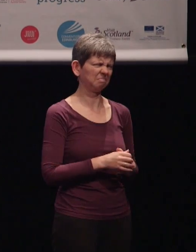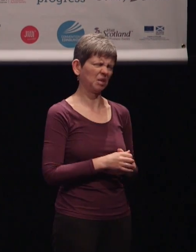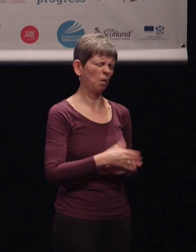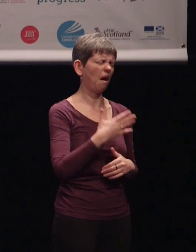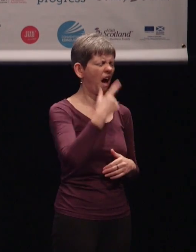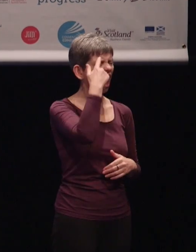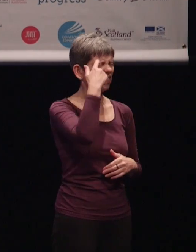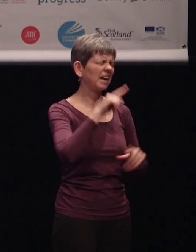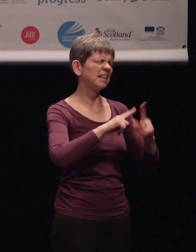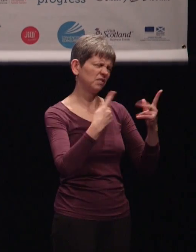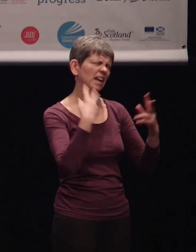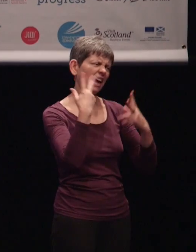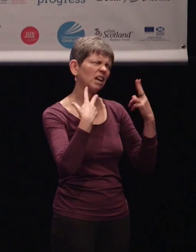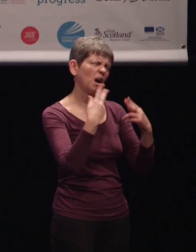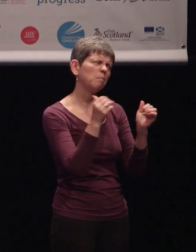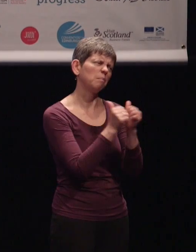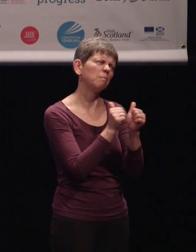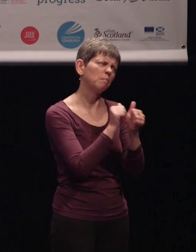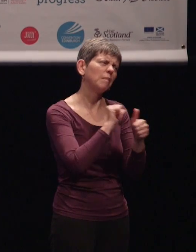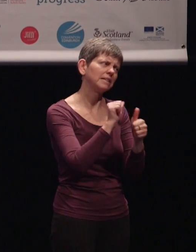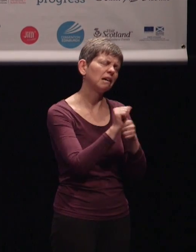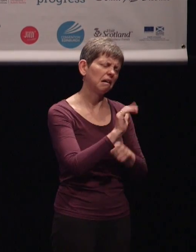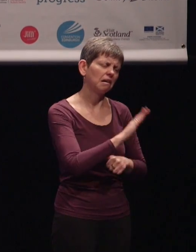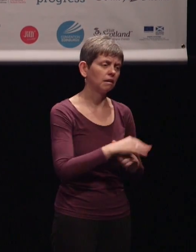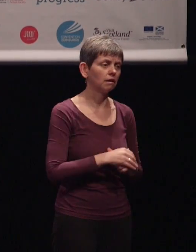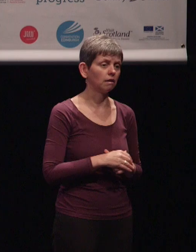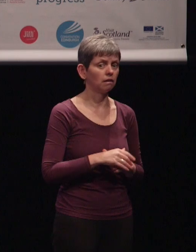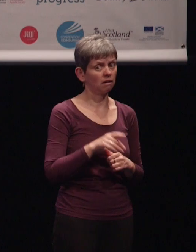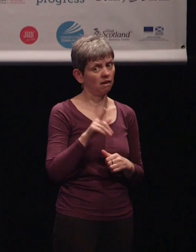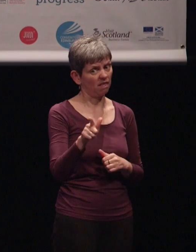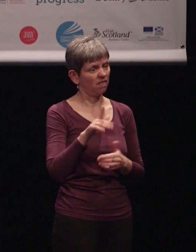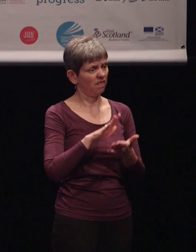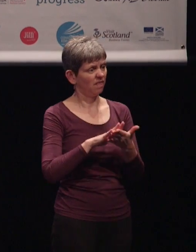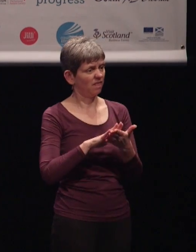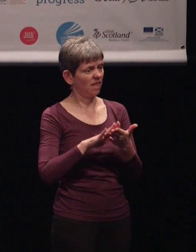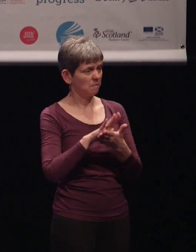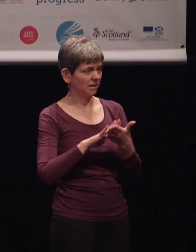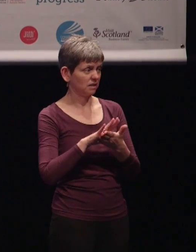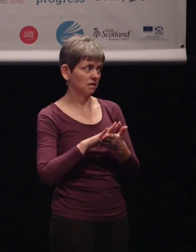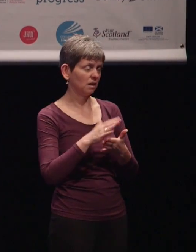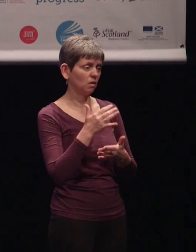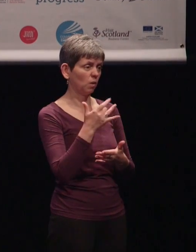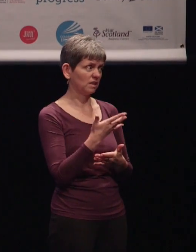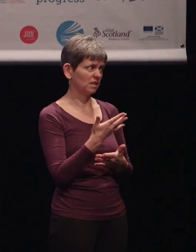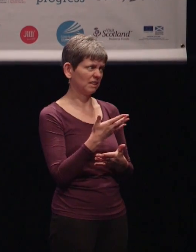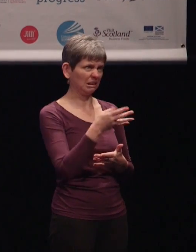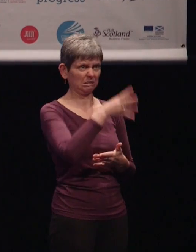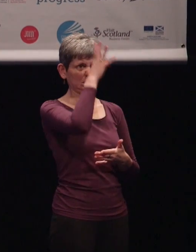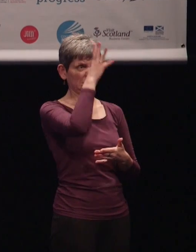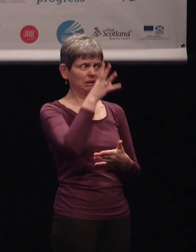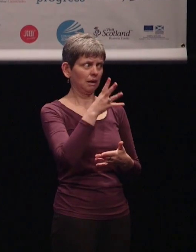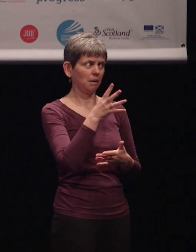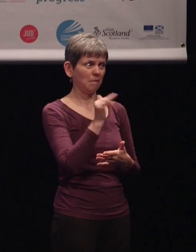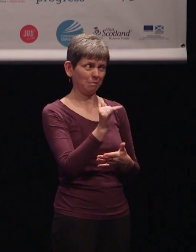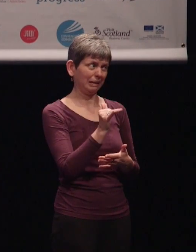haircut would suit you better. What they meant was you might get in trouble with such a haircut, having